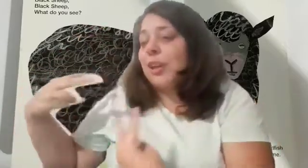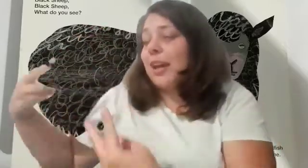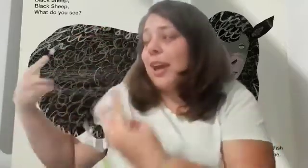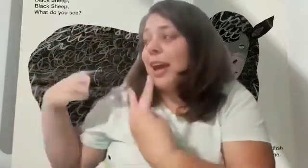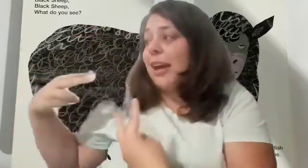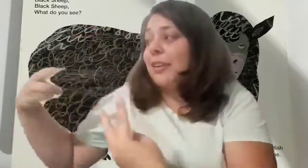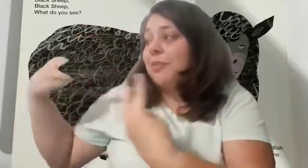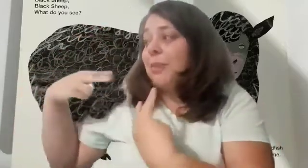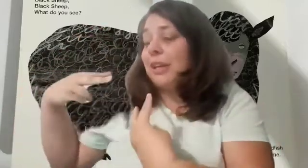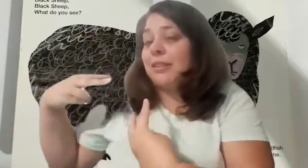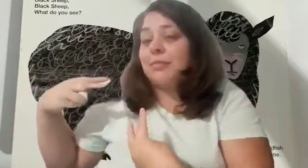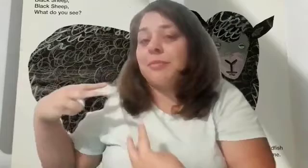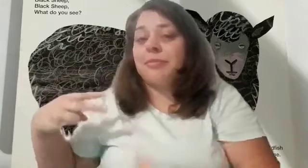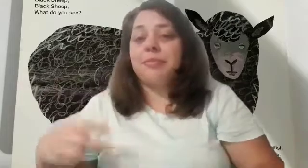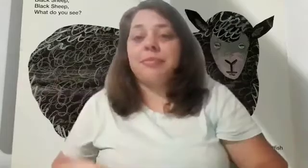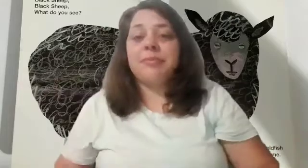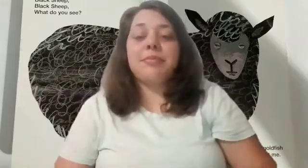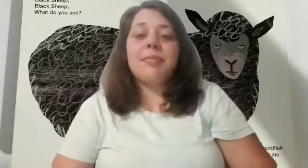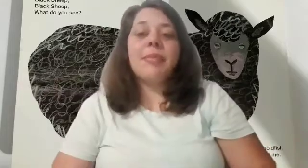looking at me.